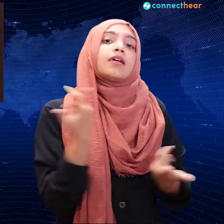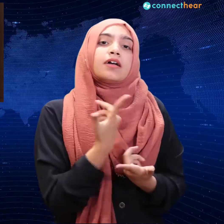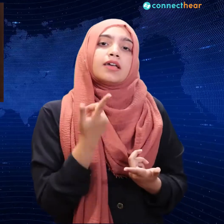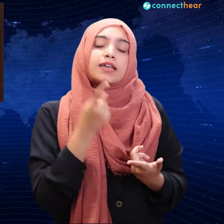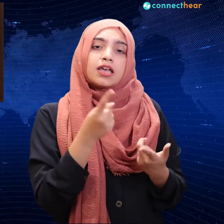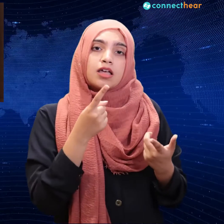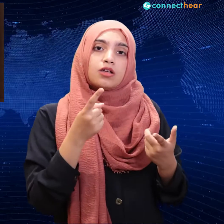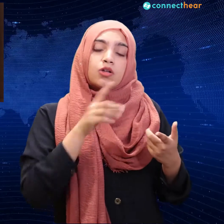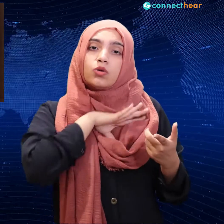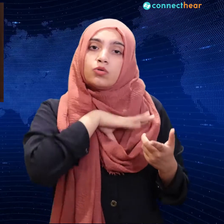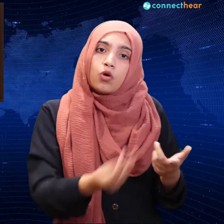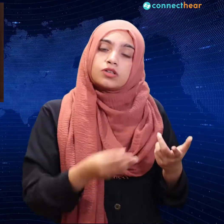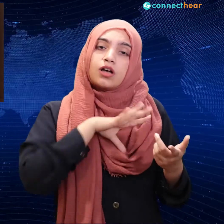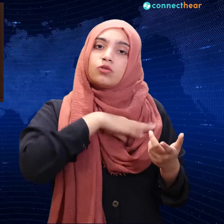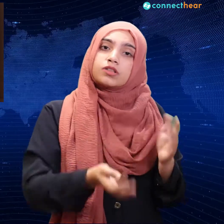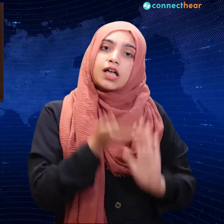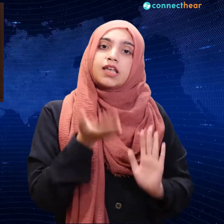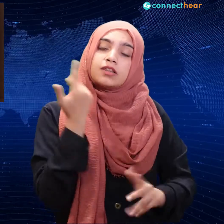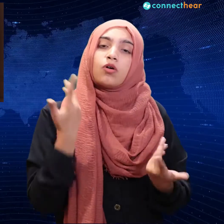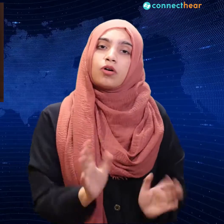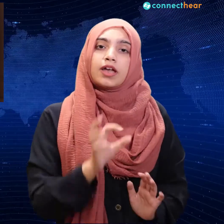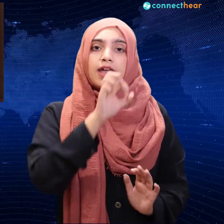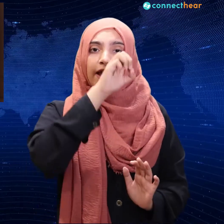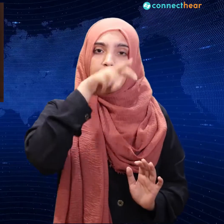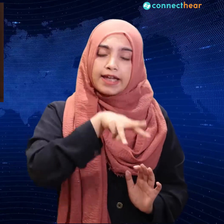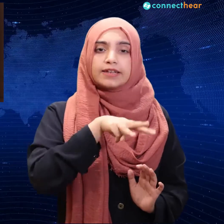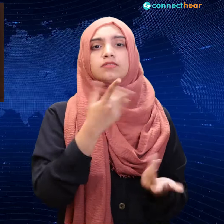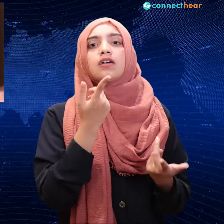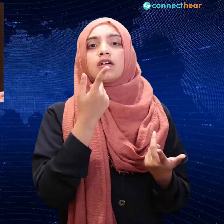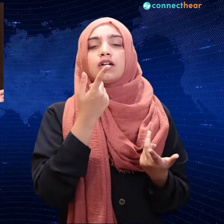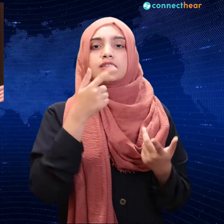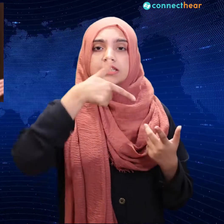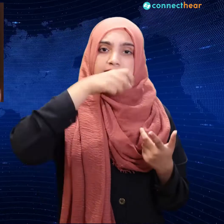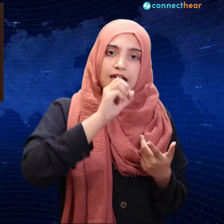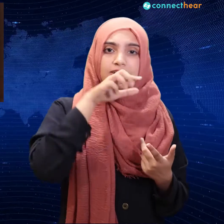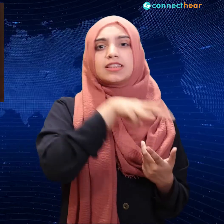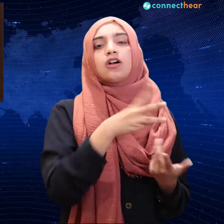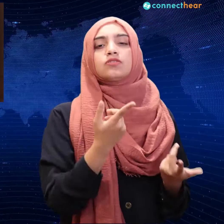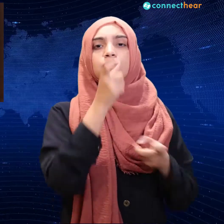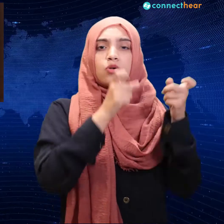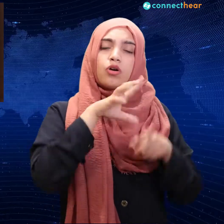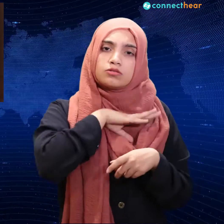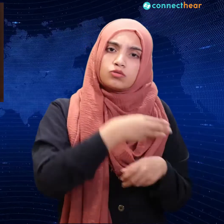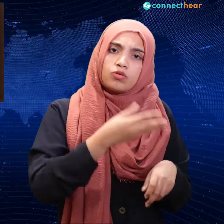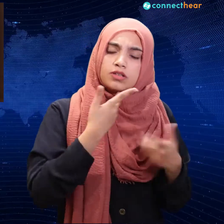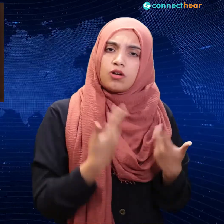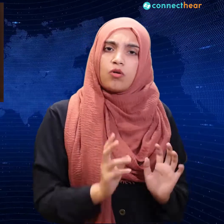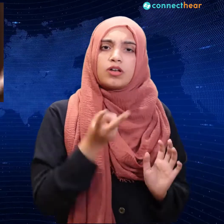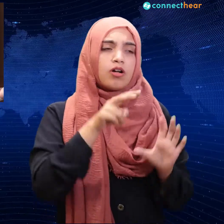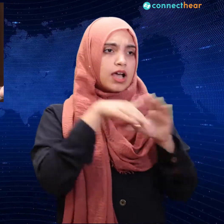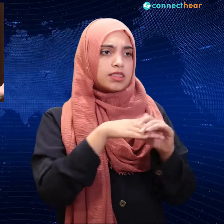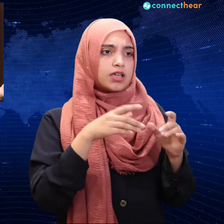losing people, 80,000 Pakistanis dying to side with the Americans. On top of it,